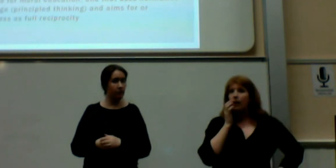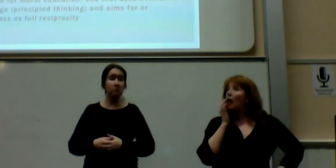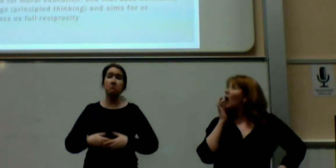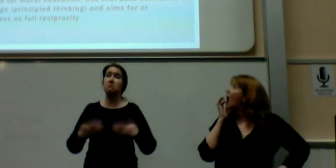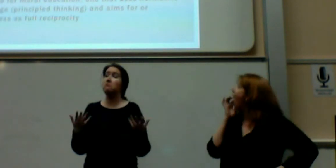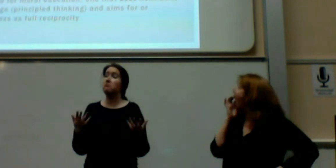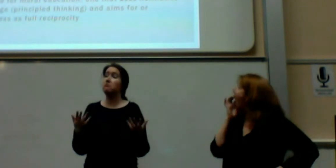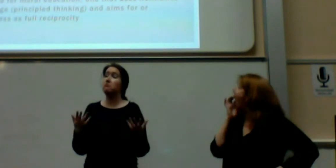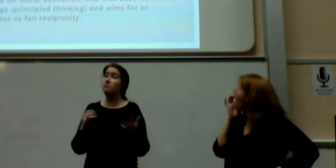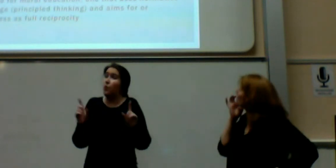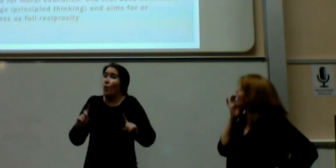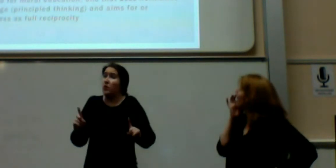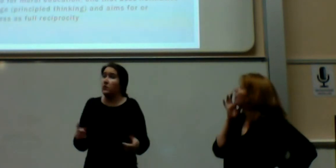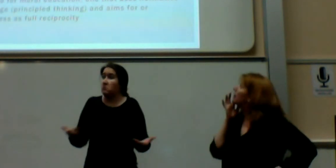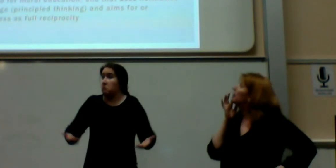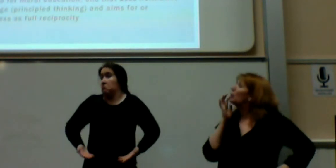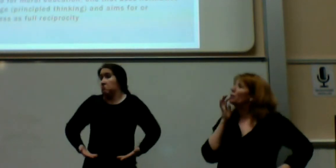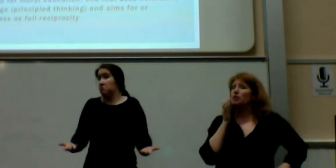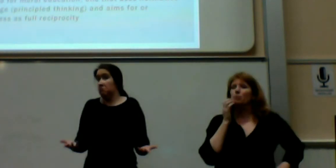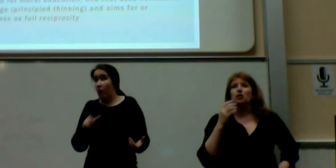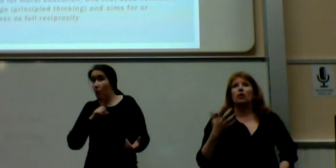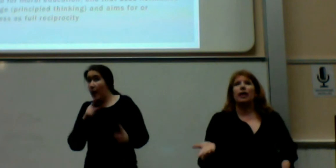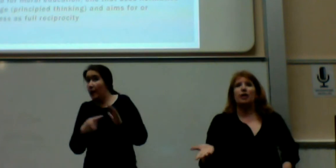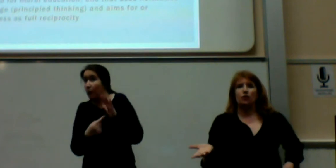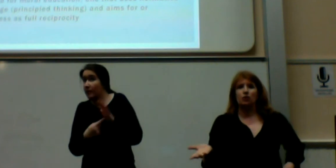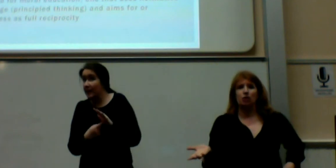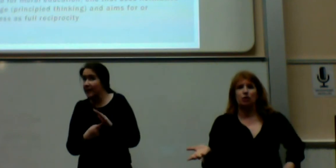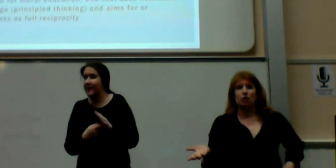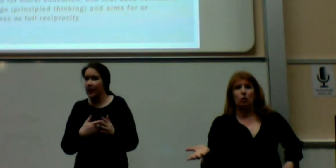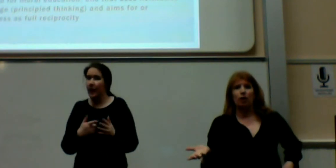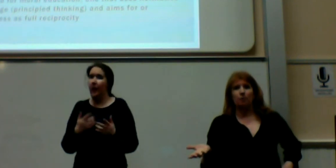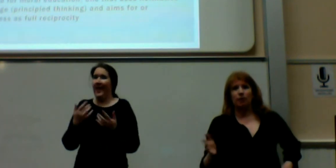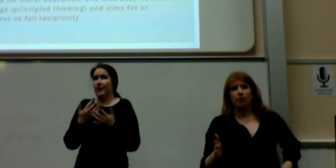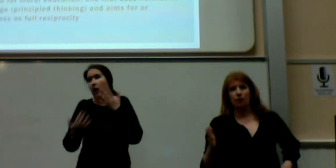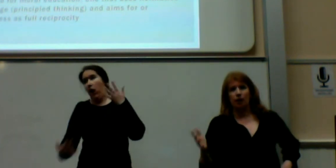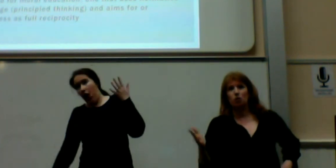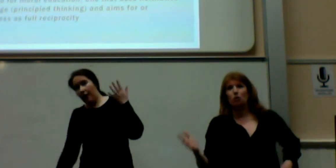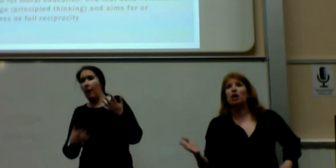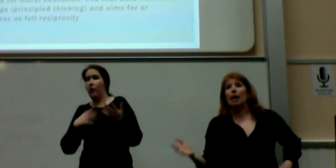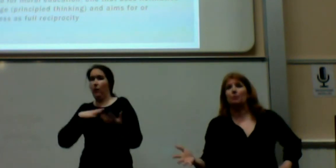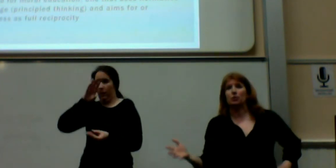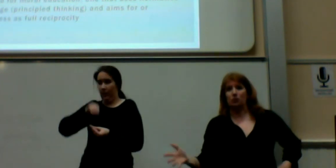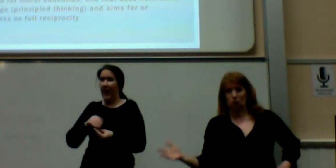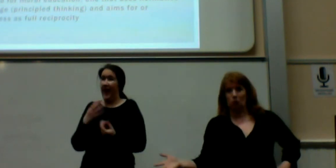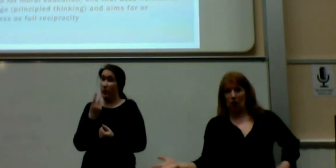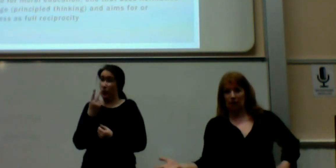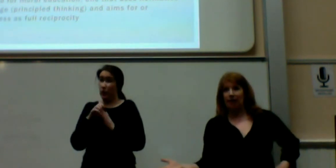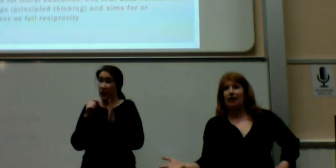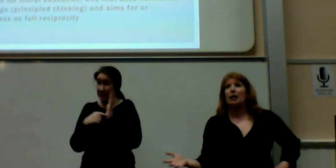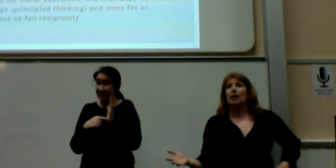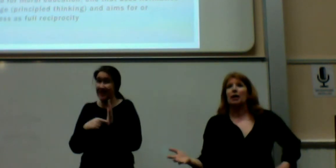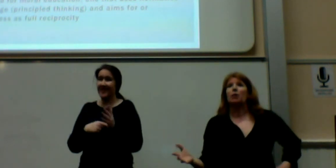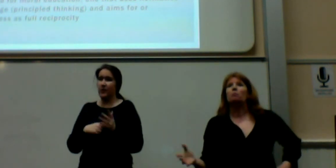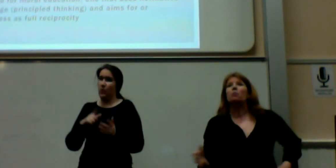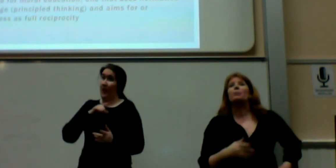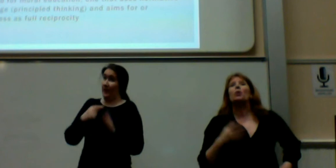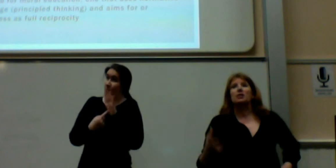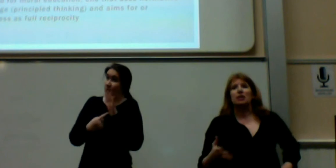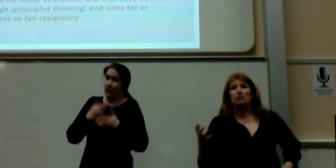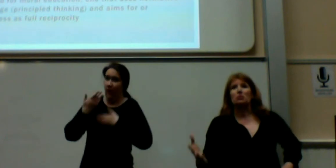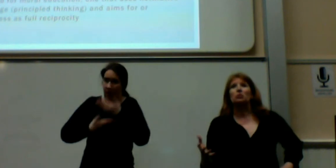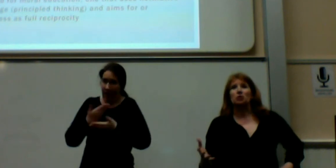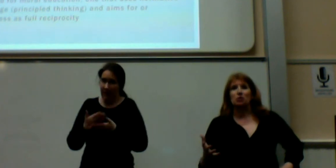So what? Why do we care? Well, this is my truncated version of so what, because I've got two chapters of so what.